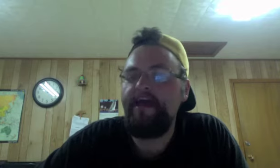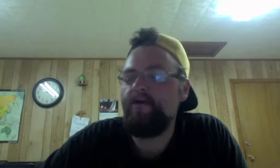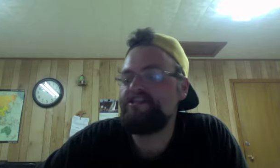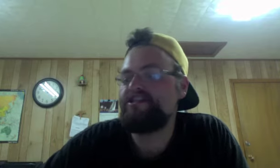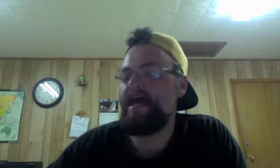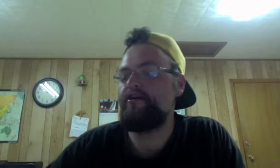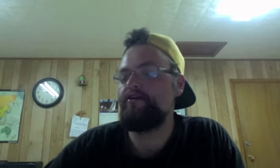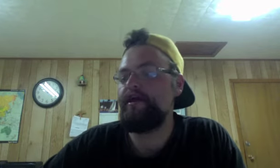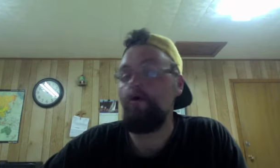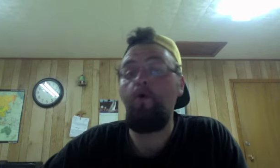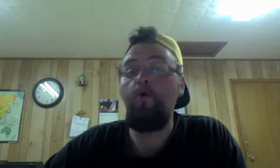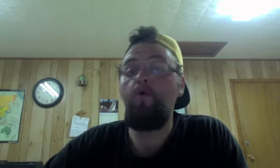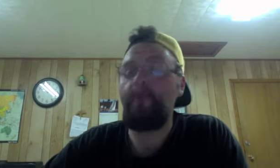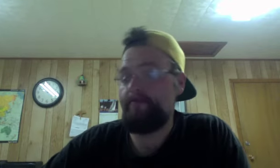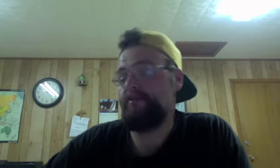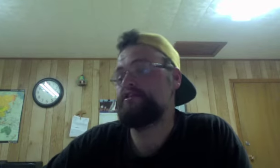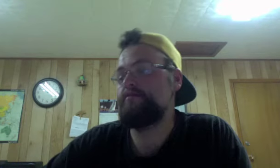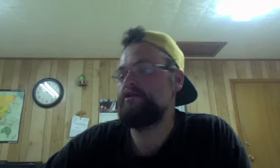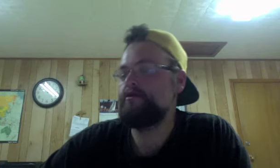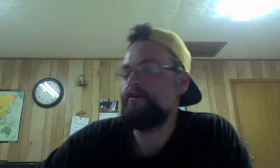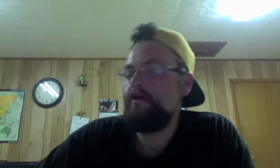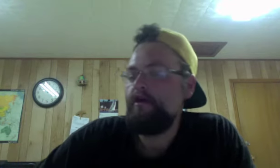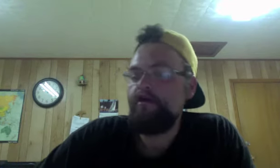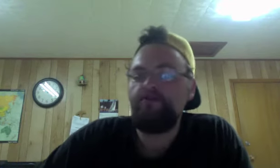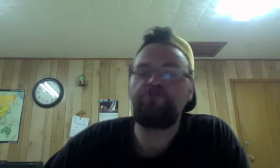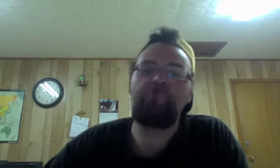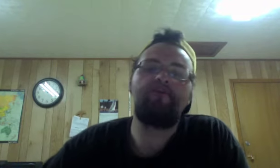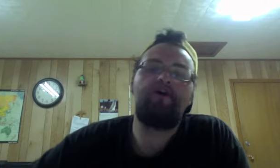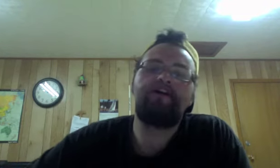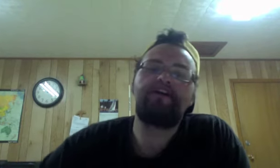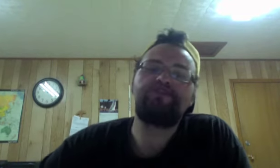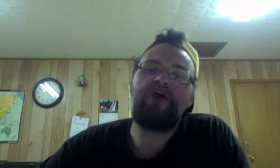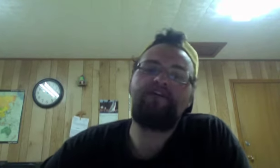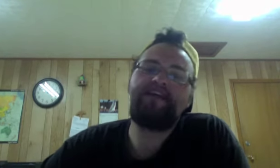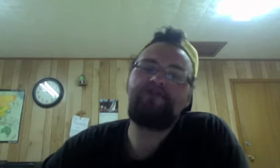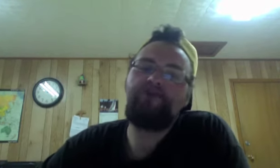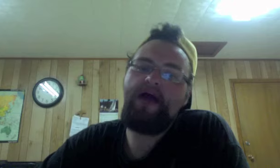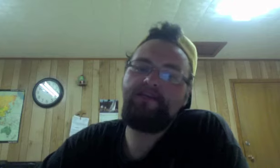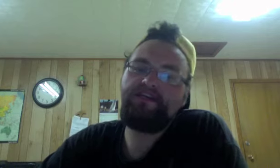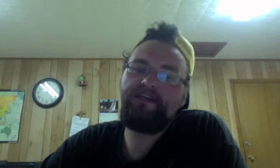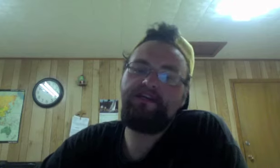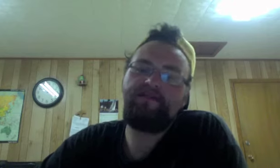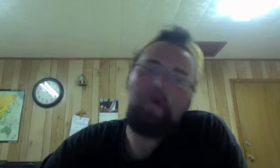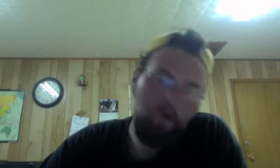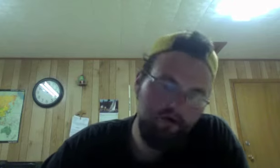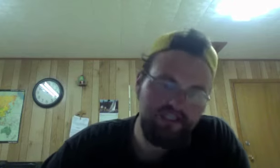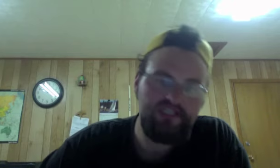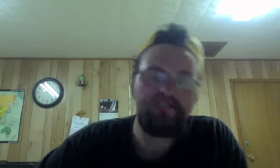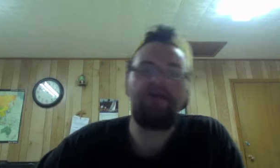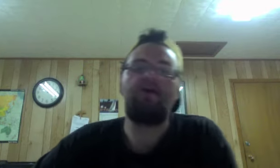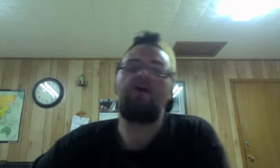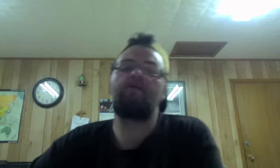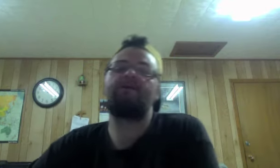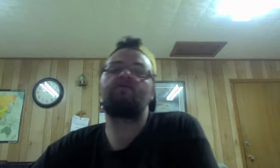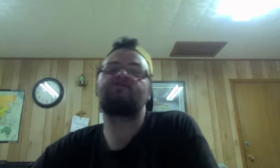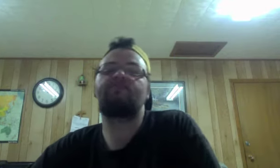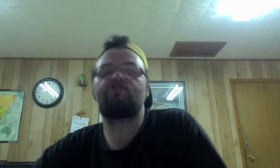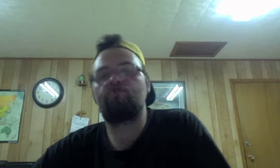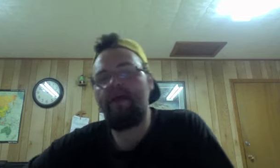on Saturday oh baby that's gonna be good the Toronto Argonauts traveling down to Edmonton of course everybody knows the big trade